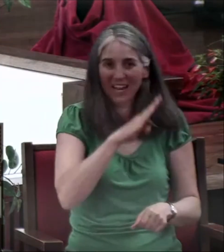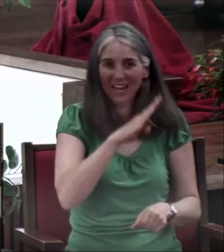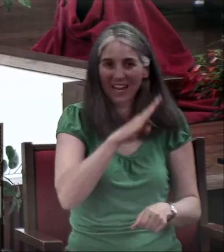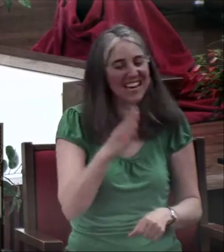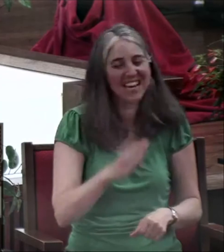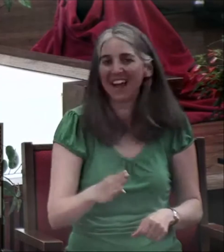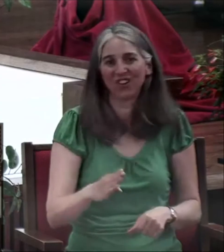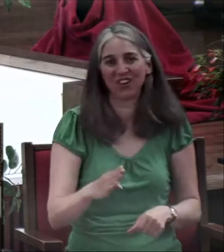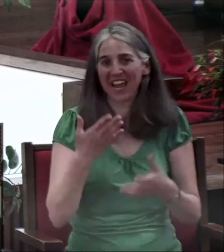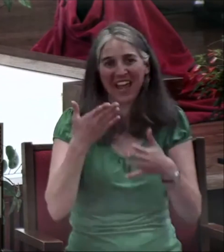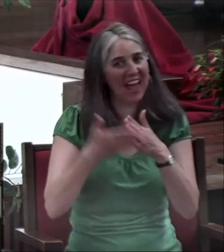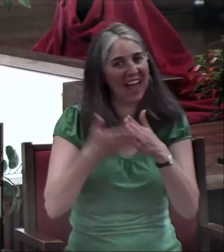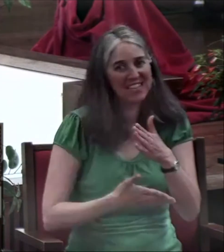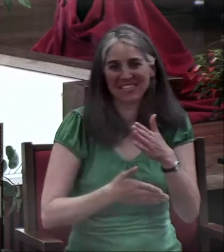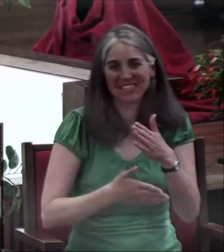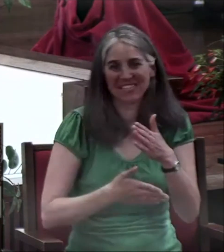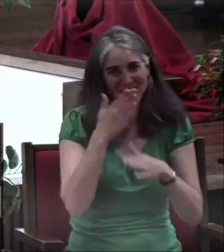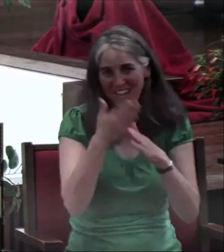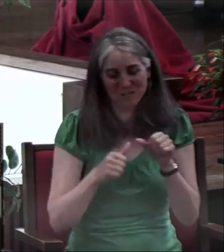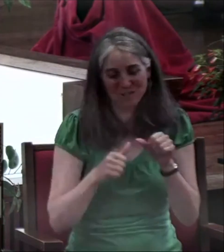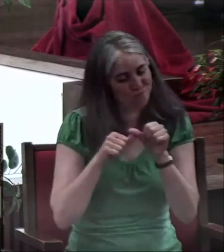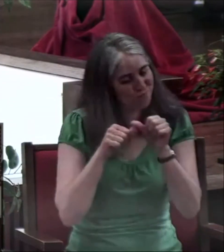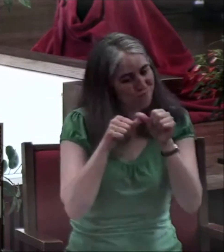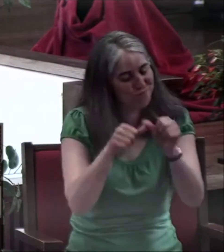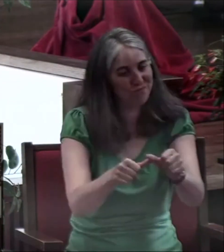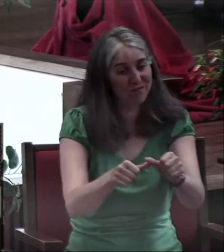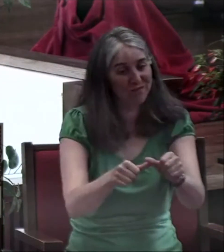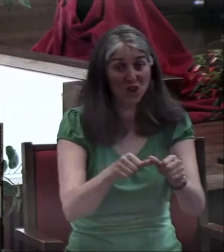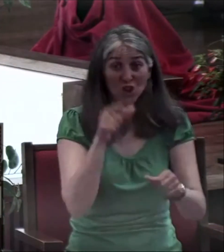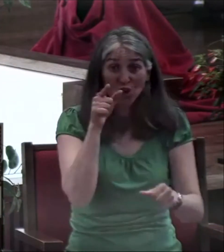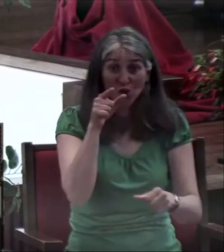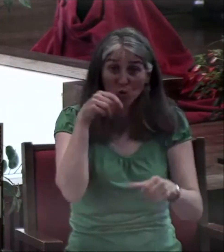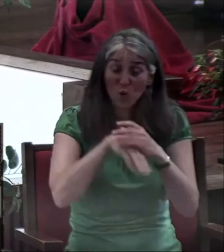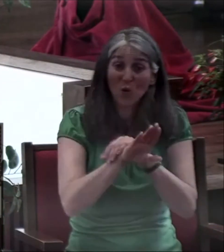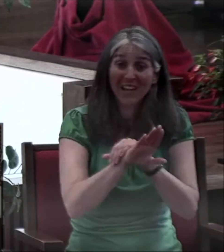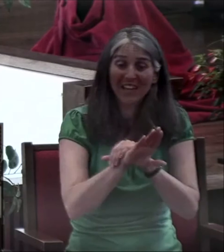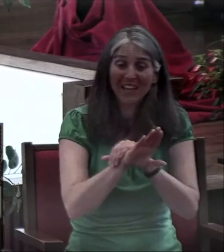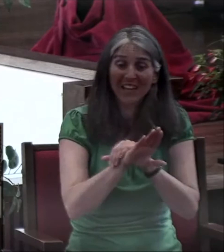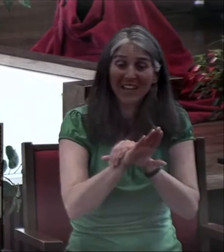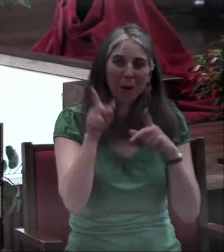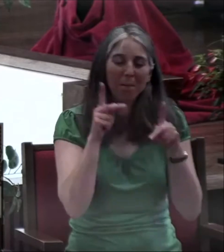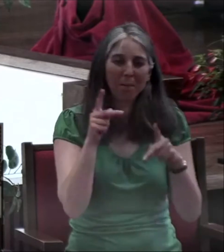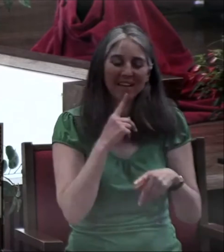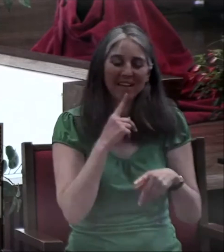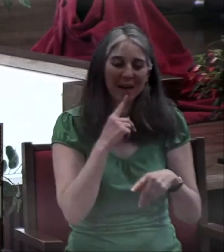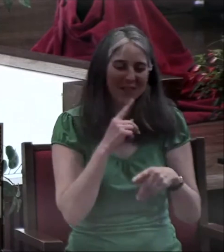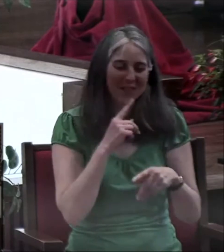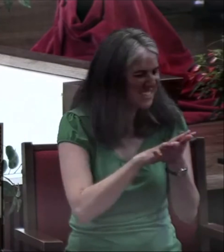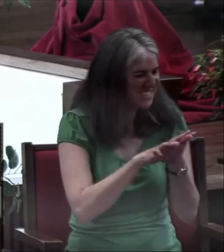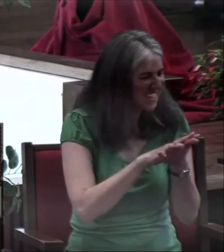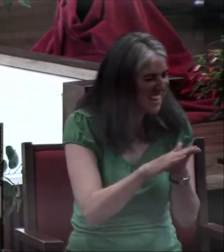never ends. You go into and you hear people talk about, wow, that was the